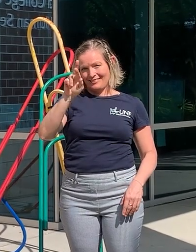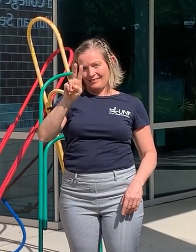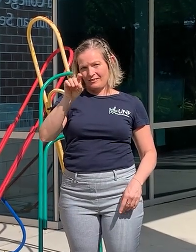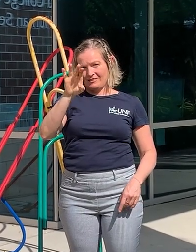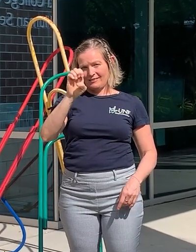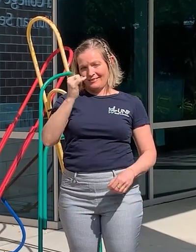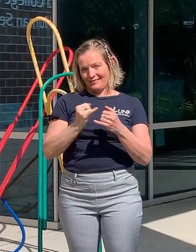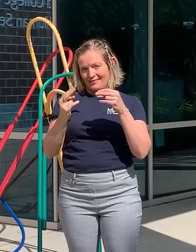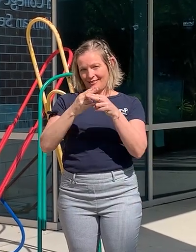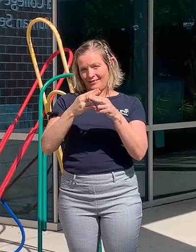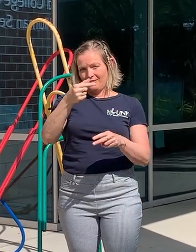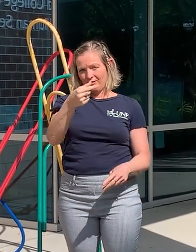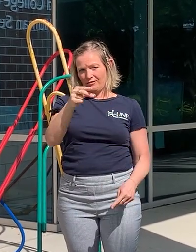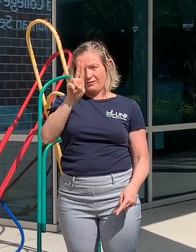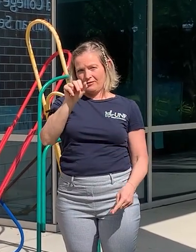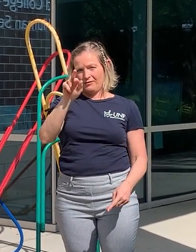Guardino. Nice to meet you.